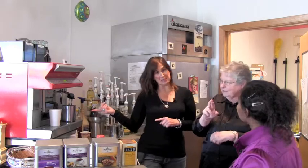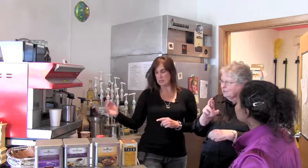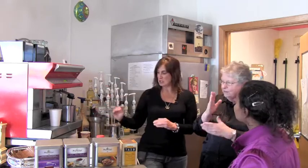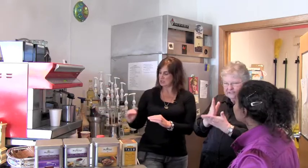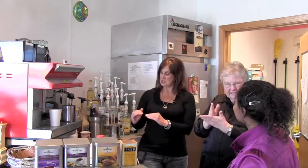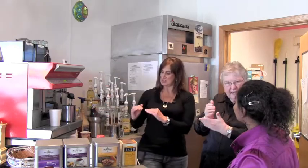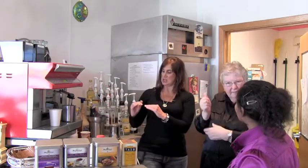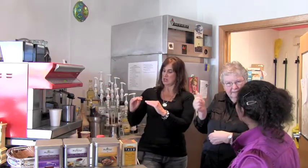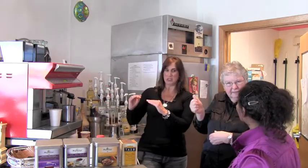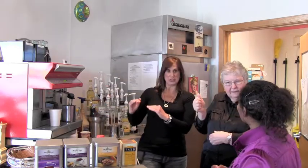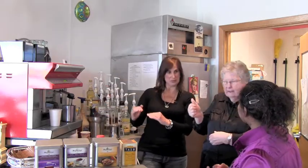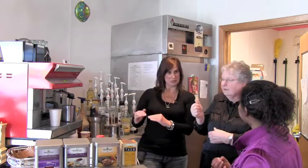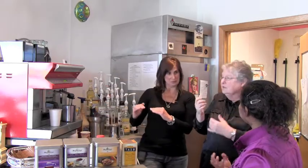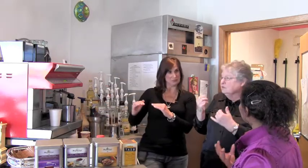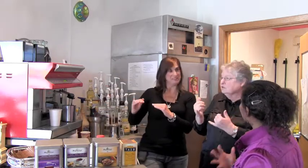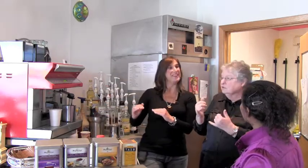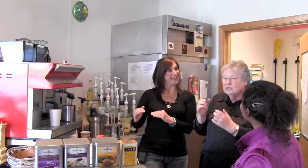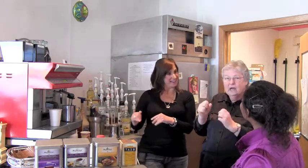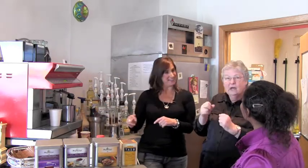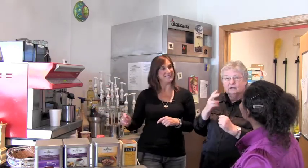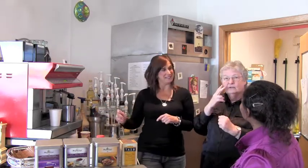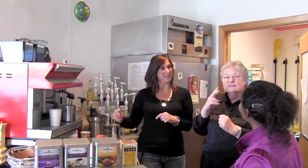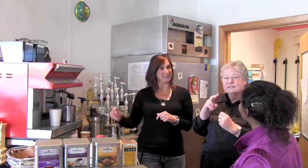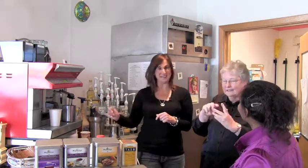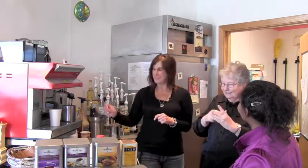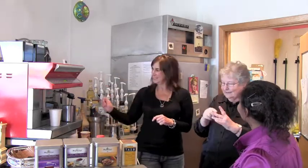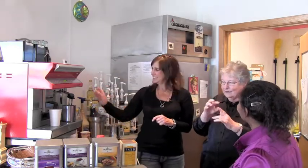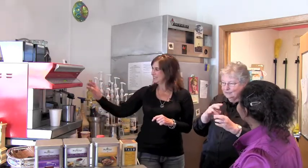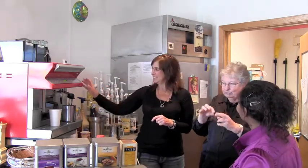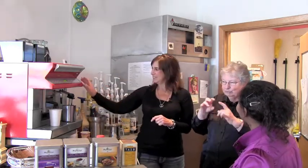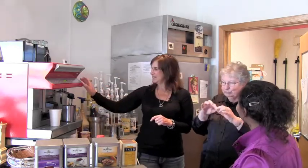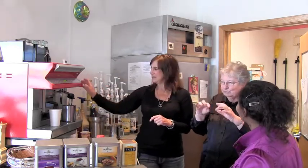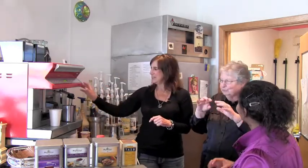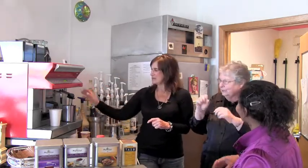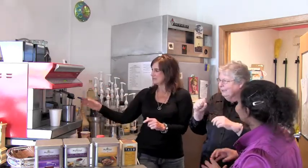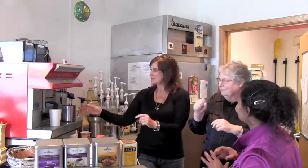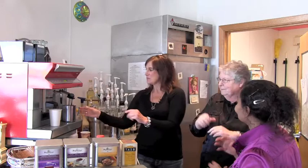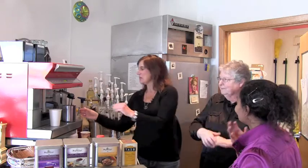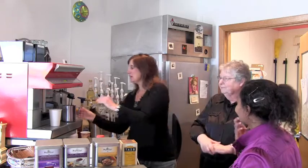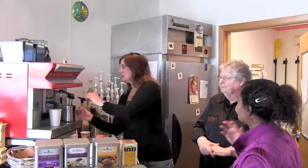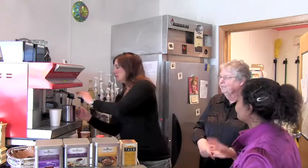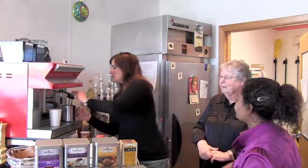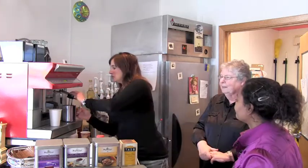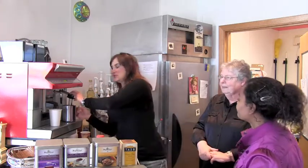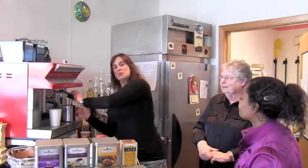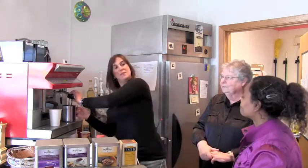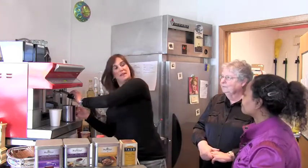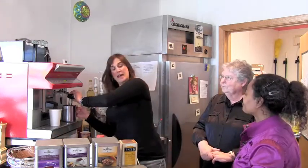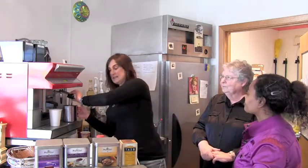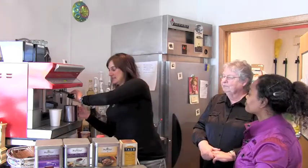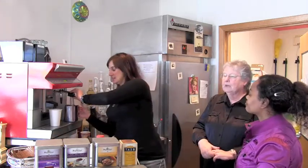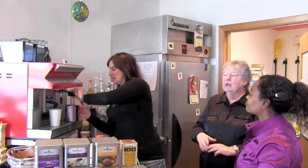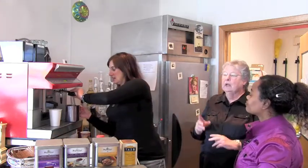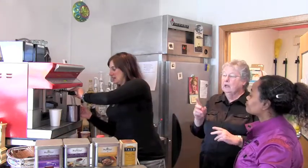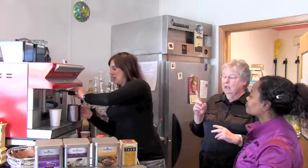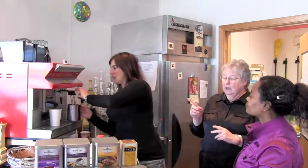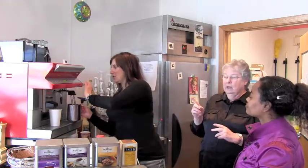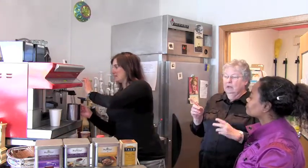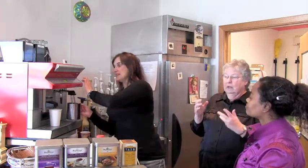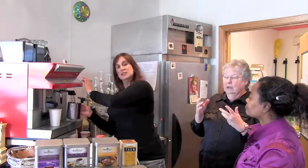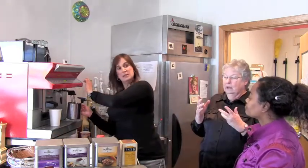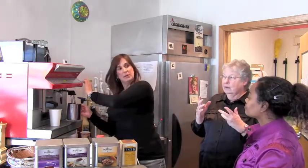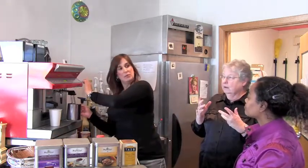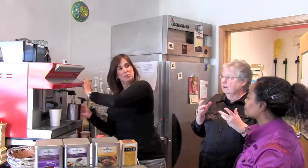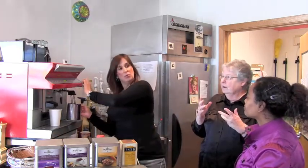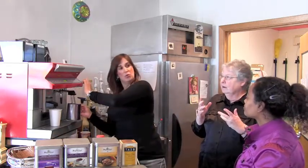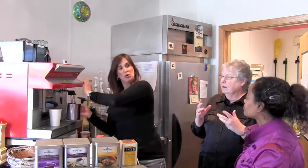see, the milk is starting to, yeah, exactly. Yeah. So when that's done, I'll